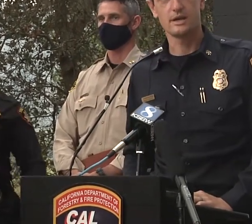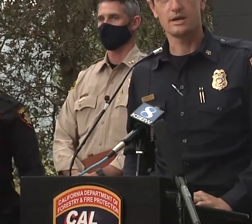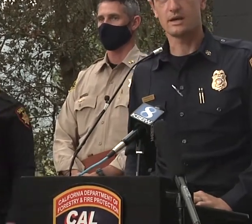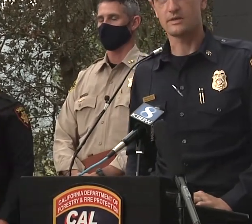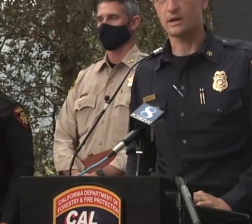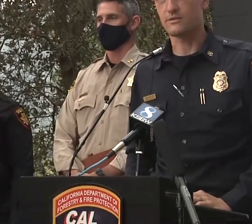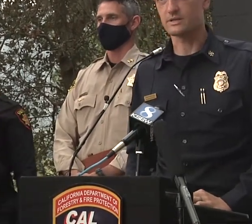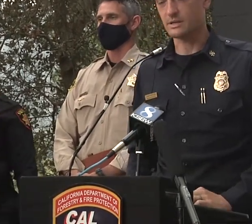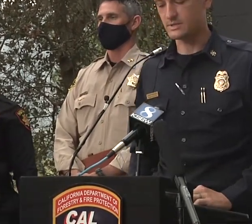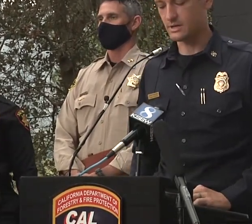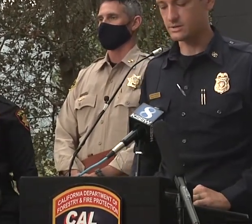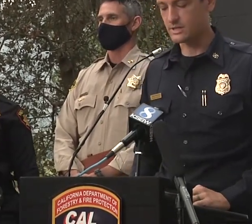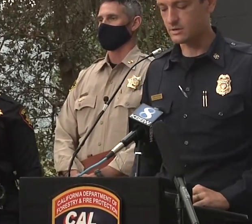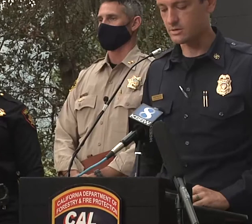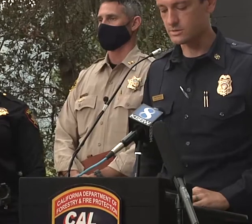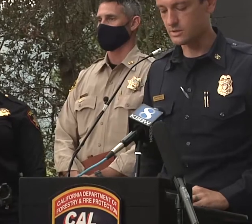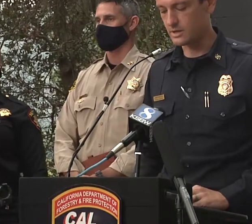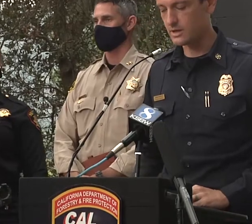Move back, Zoom in.